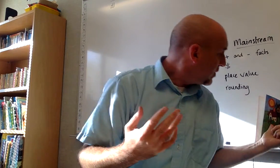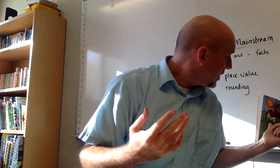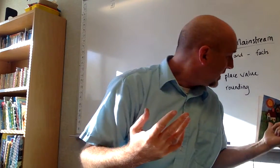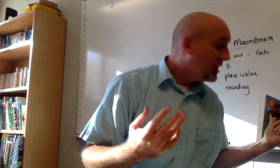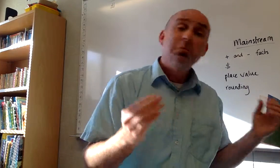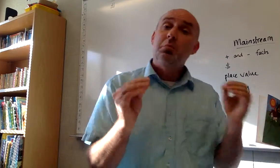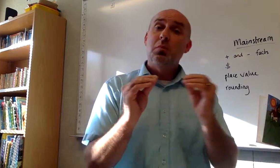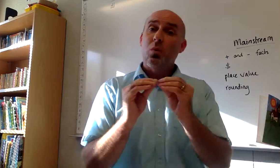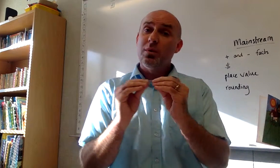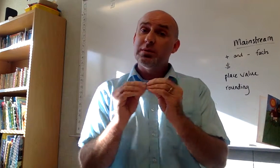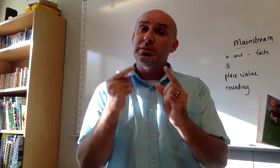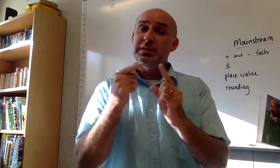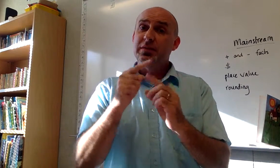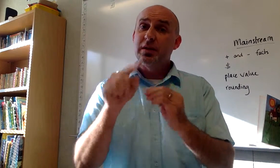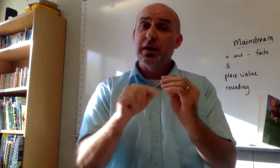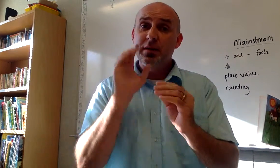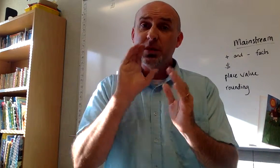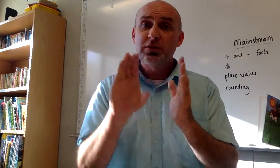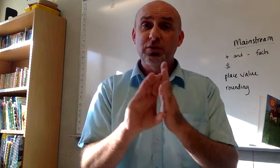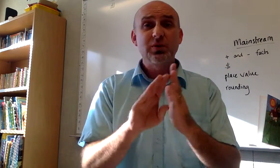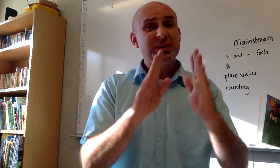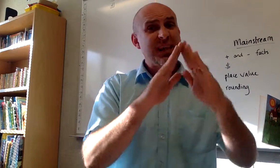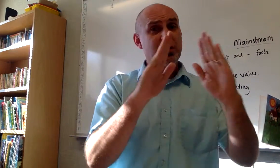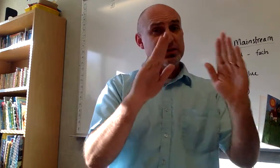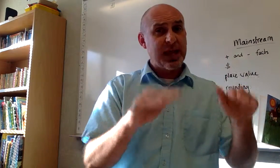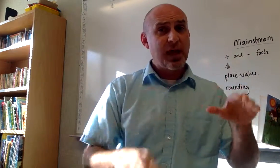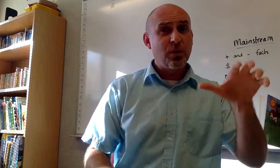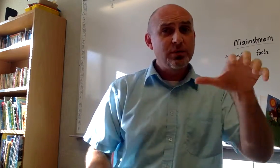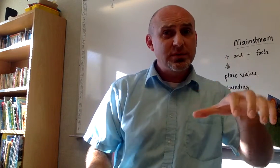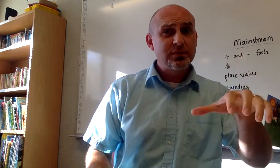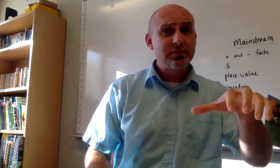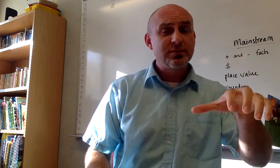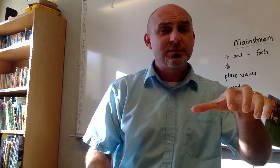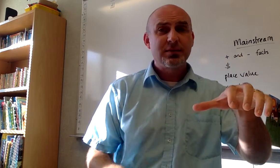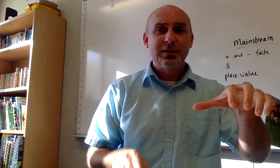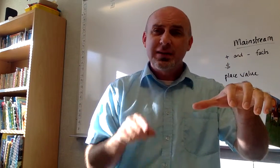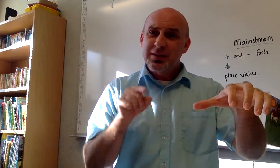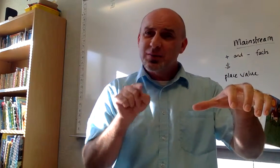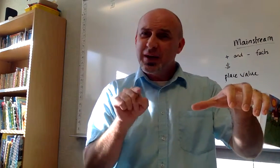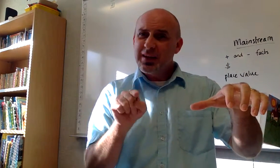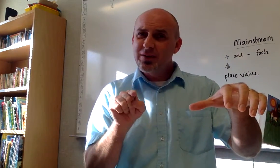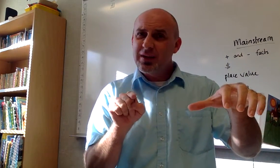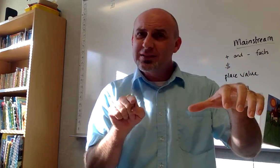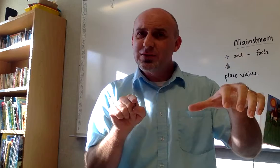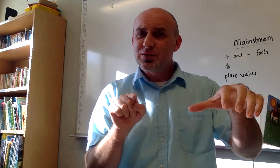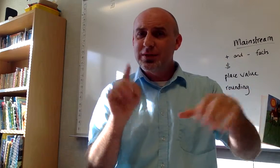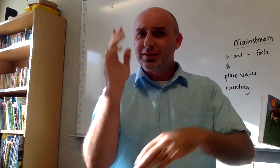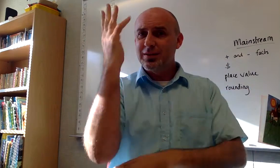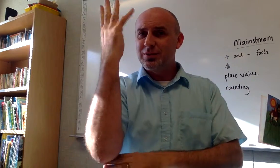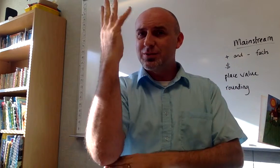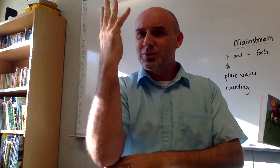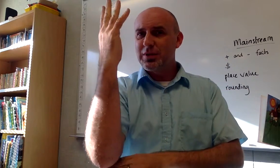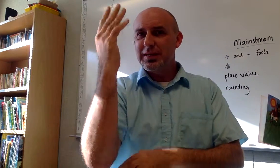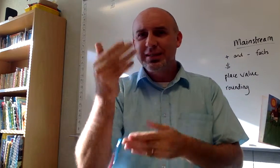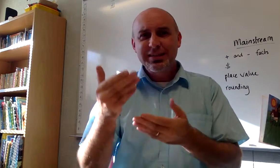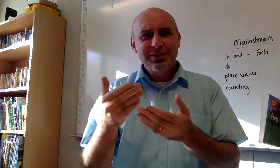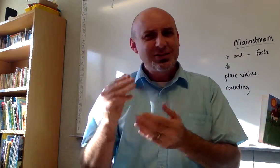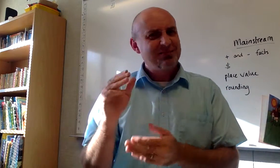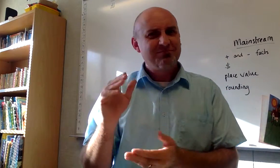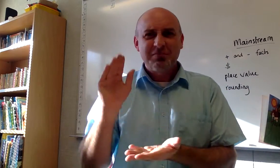want to get more specific about the picture, you could say there's a house. Right here next to it, there's a tree. Just maybe